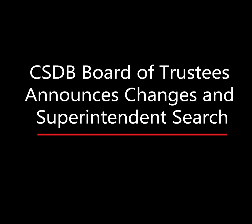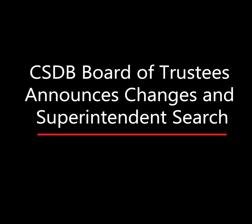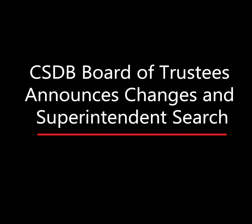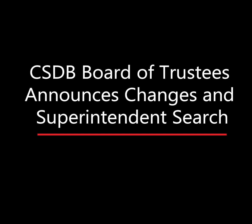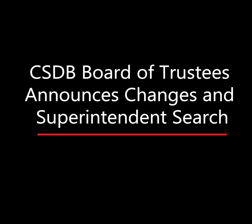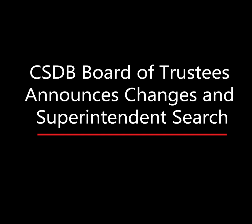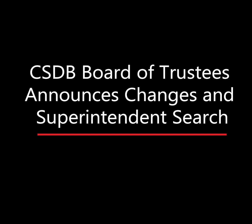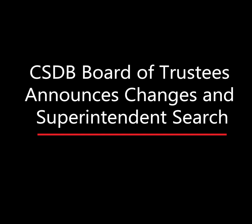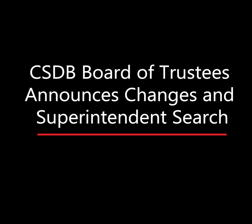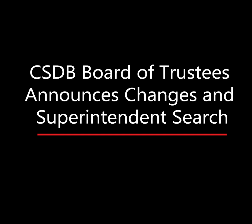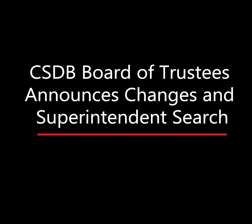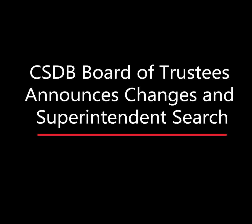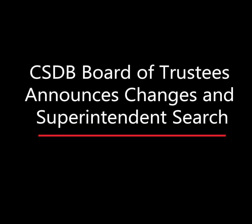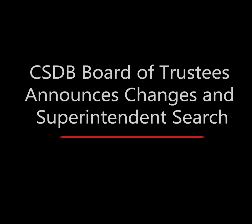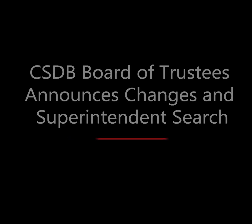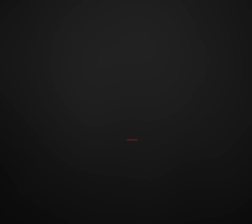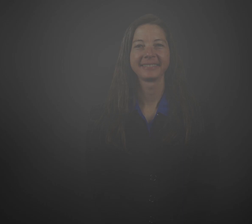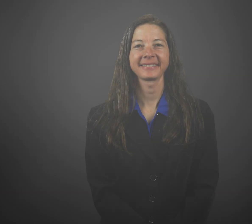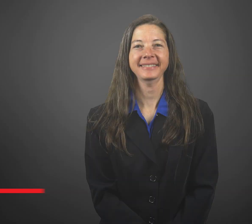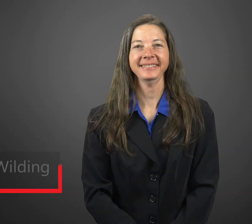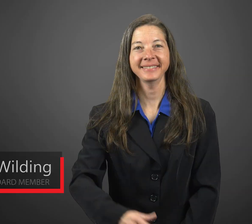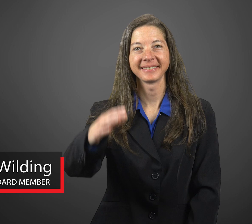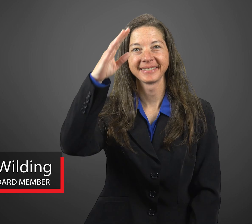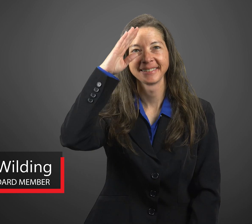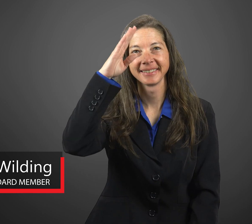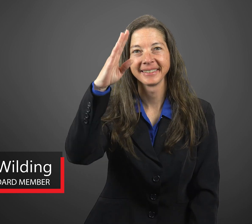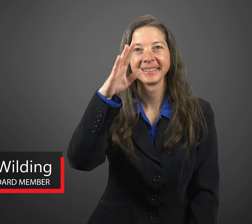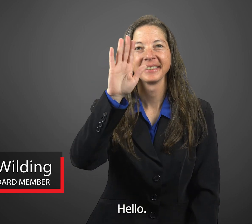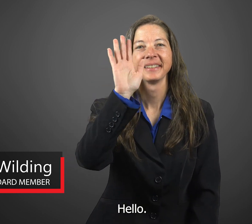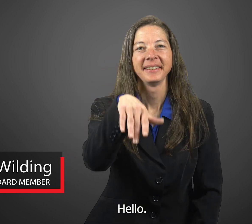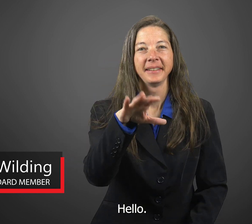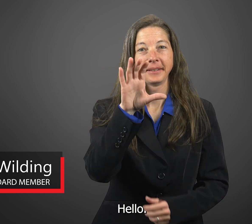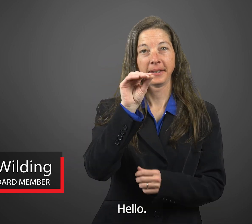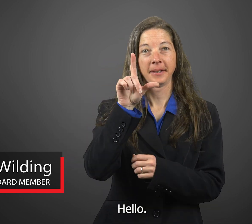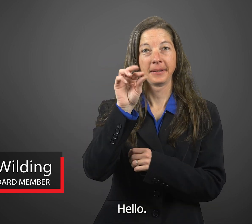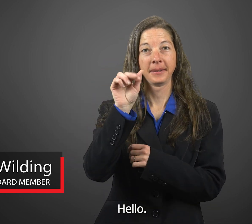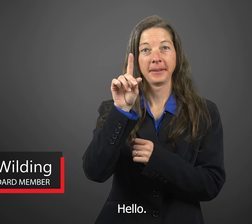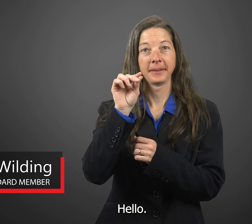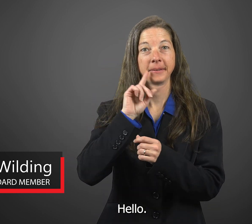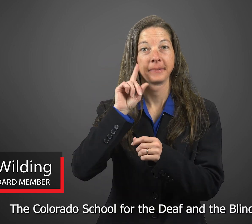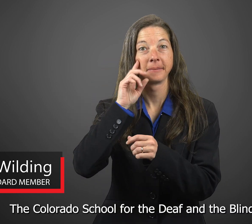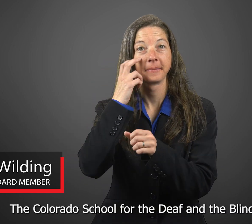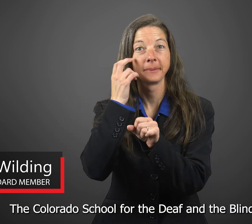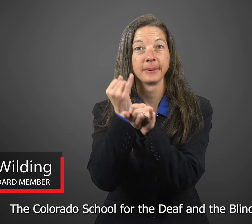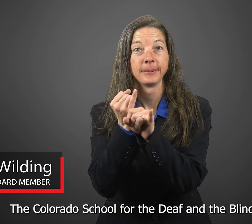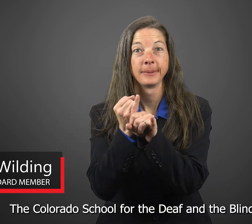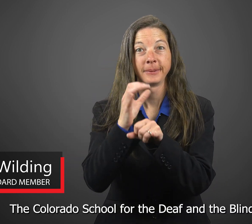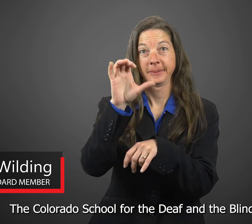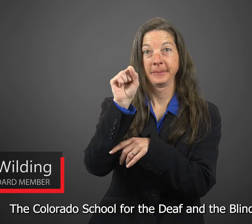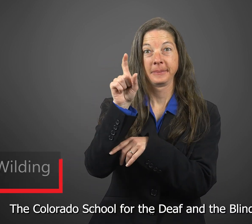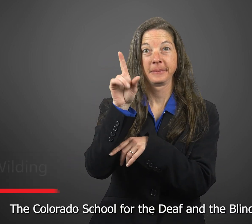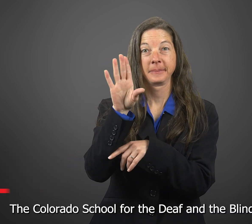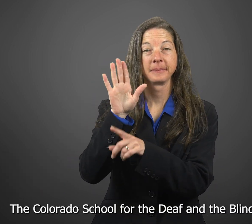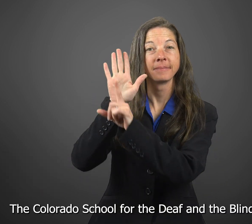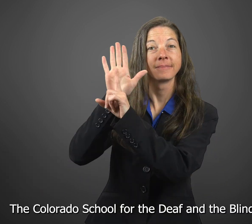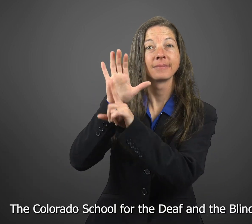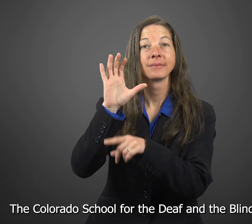coat and stands against a gray backdrop signing in ASL. A woman voices for her. Hello. The Colorado School for the Deaf and the Blind